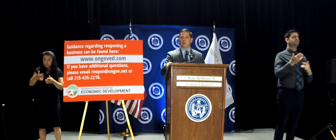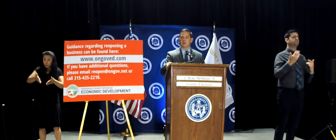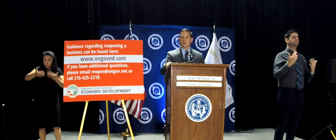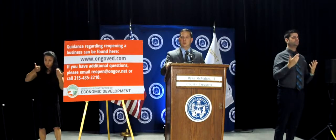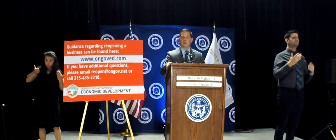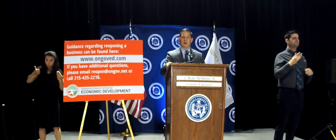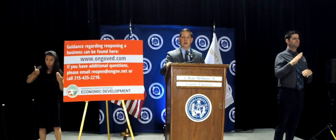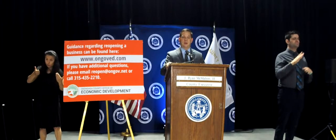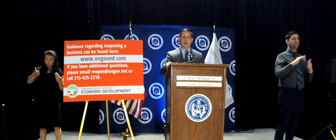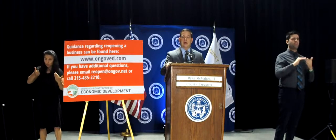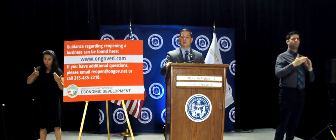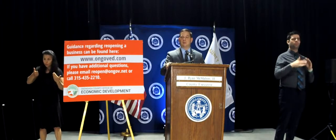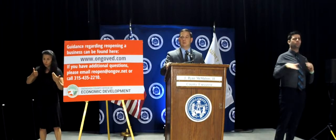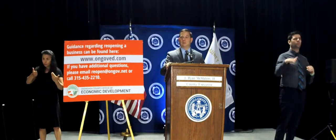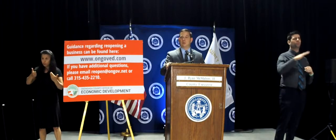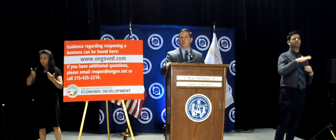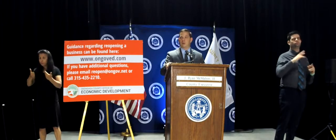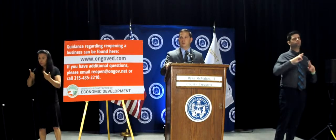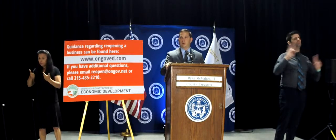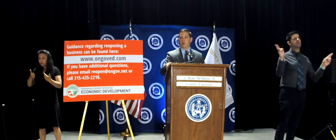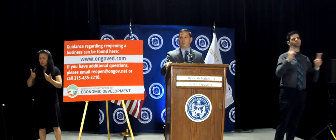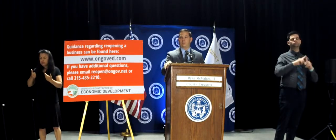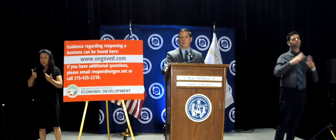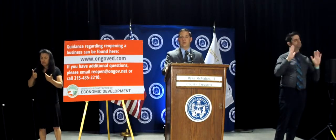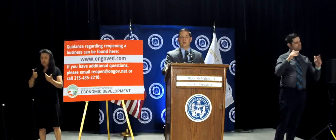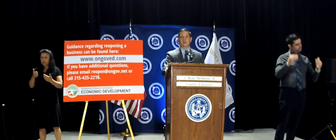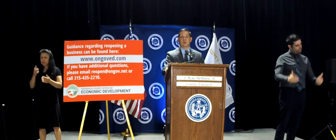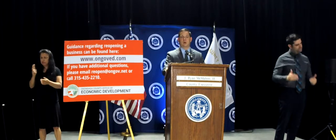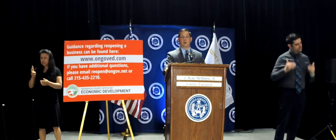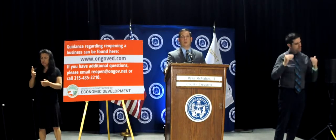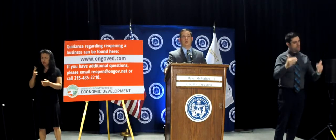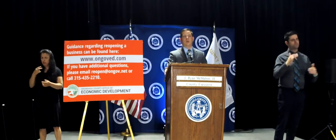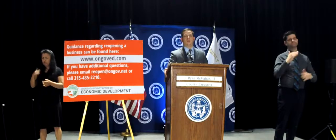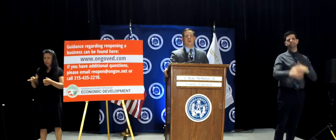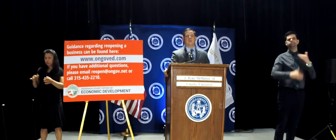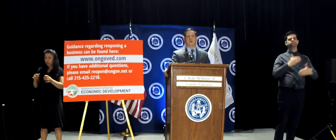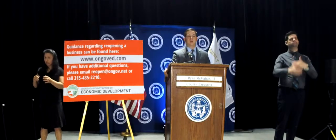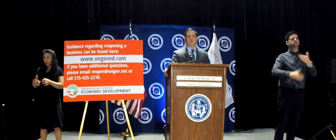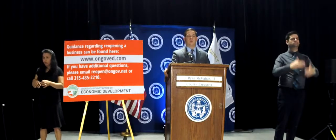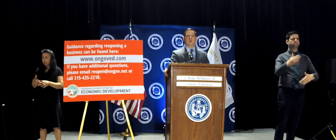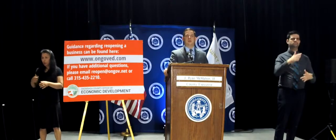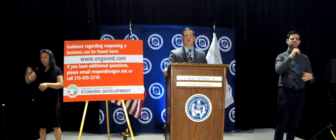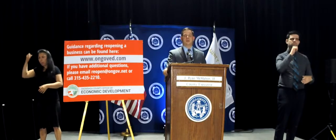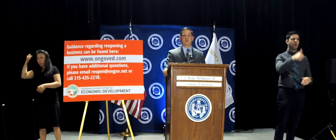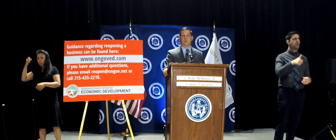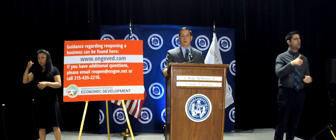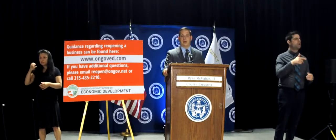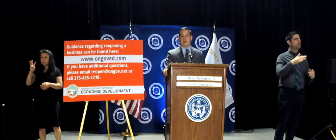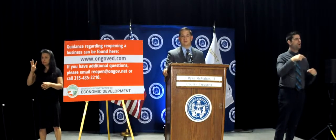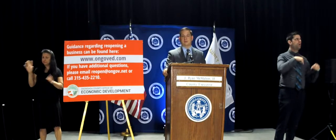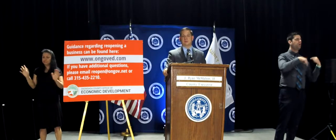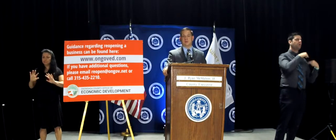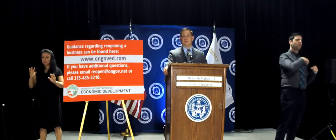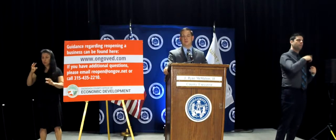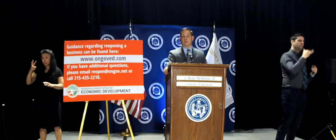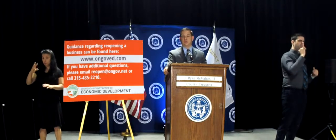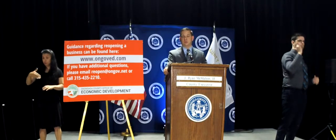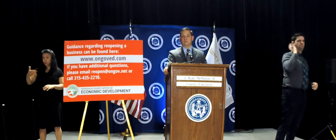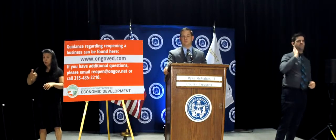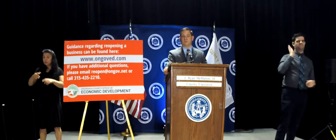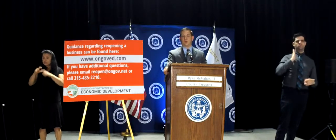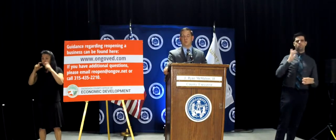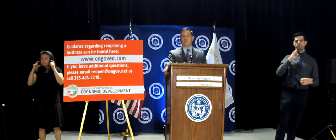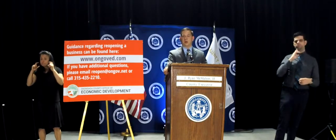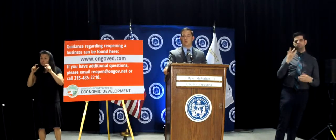excuses not to go to phase 4. And so that means we need to continue to wear masks and be